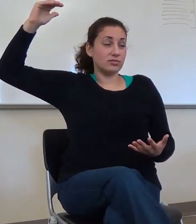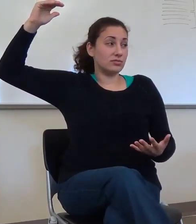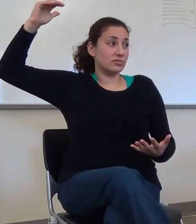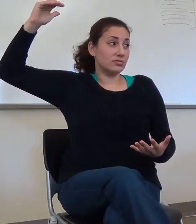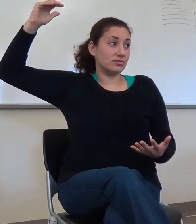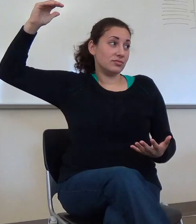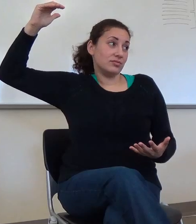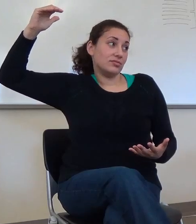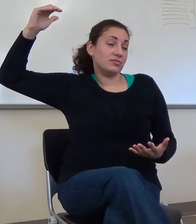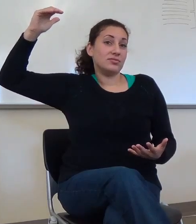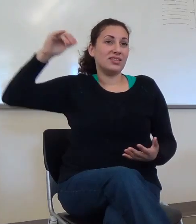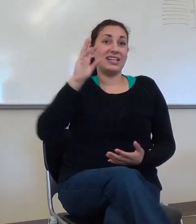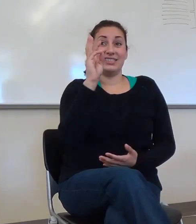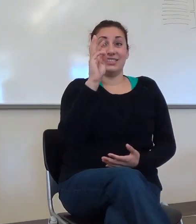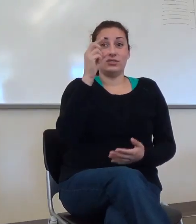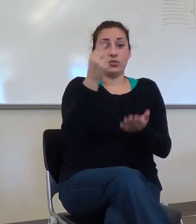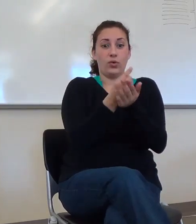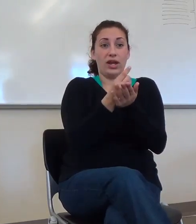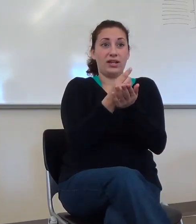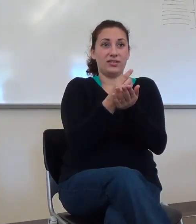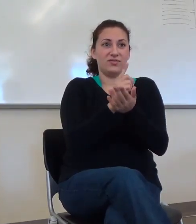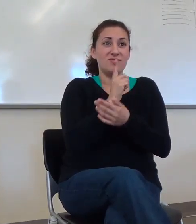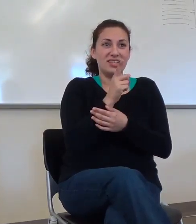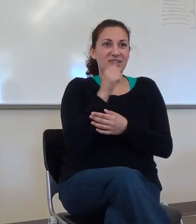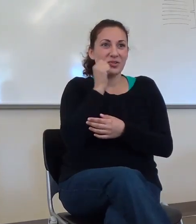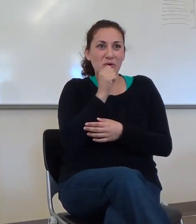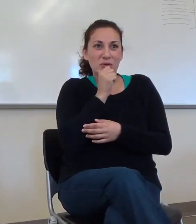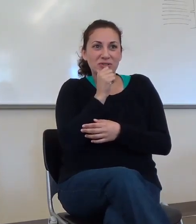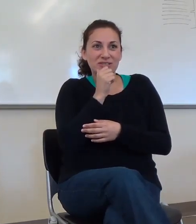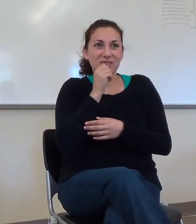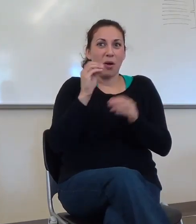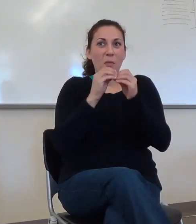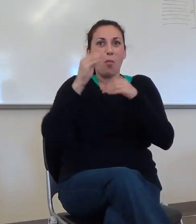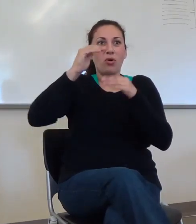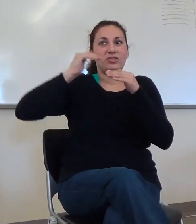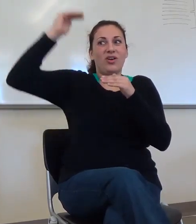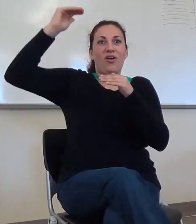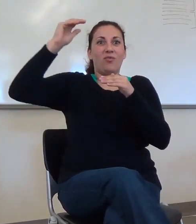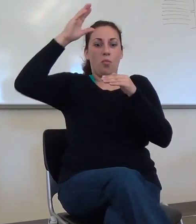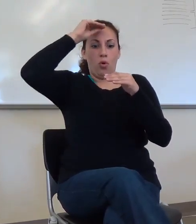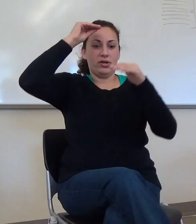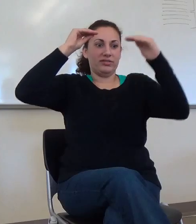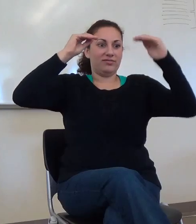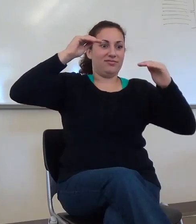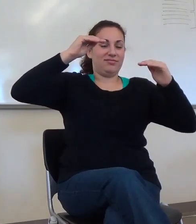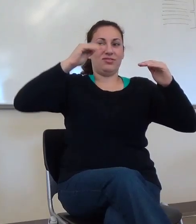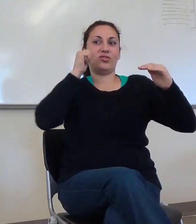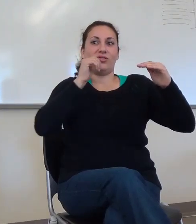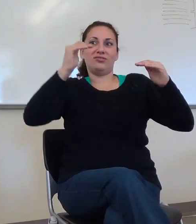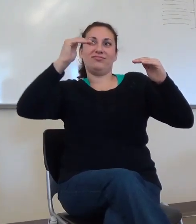in sixth grade, all the girls are taller, right? Okay, okay, so,